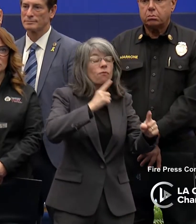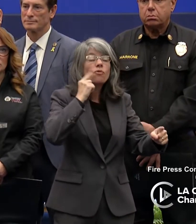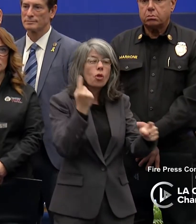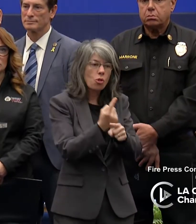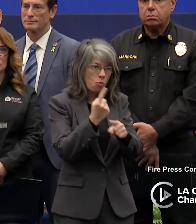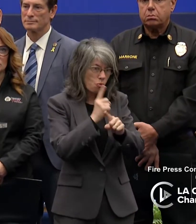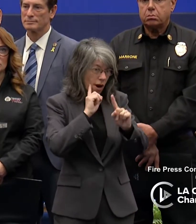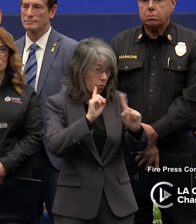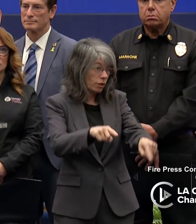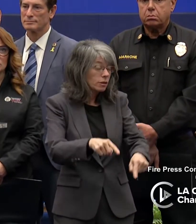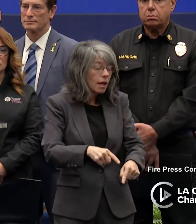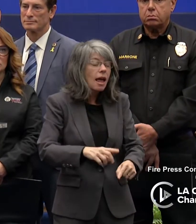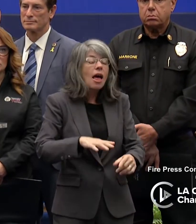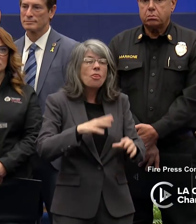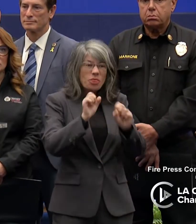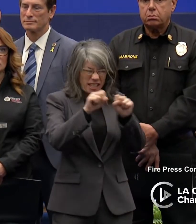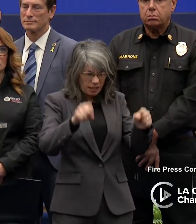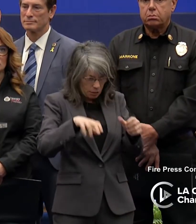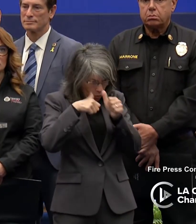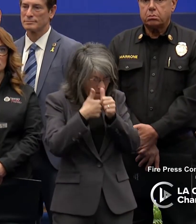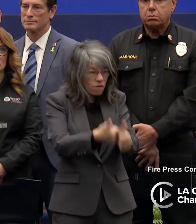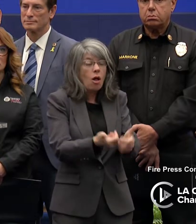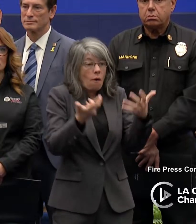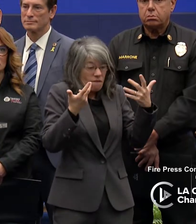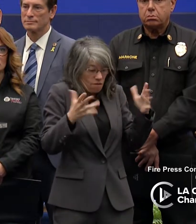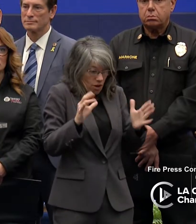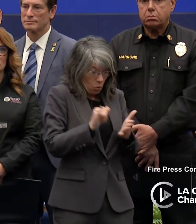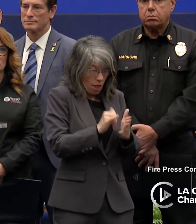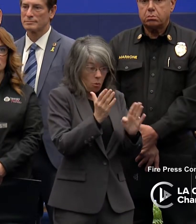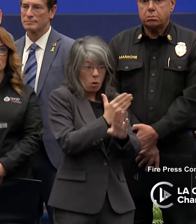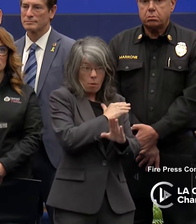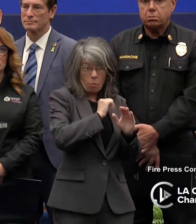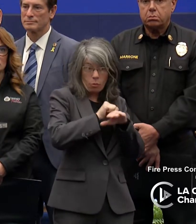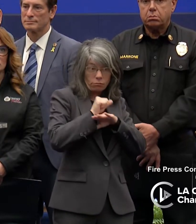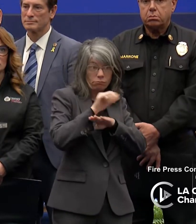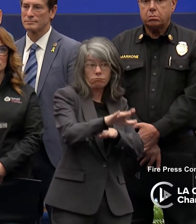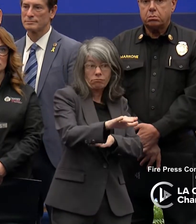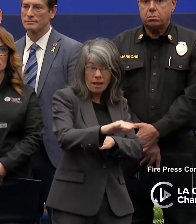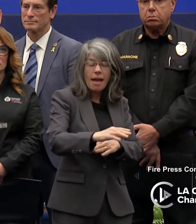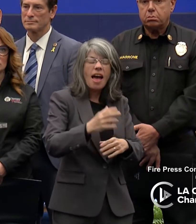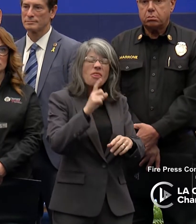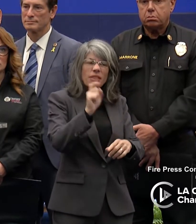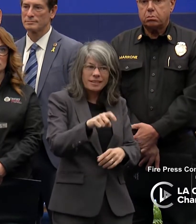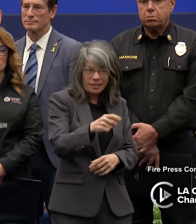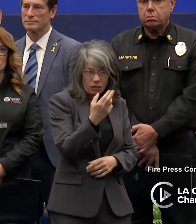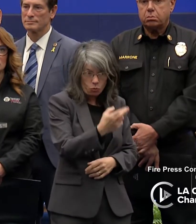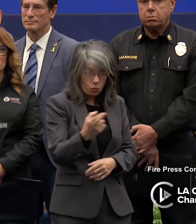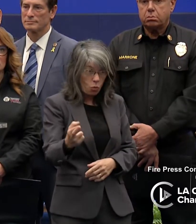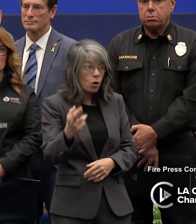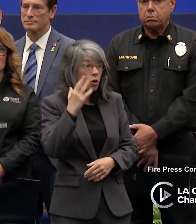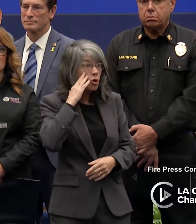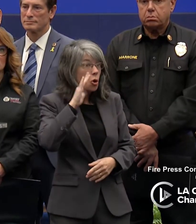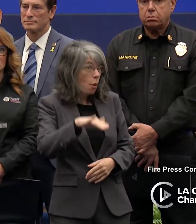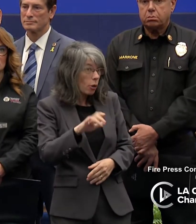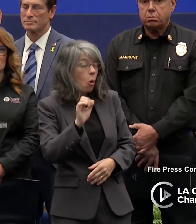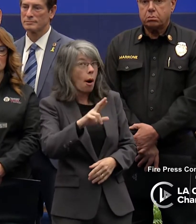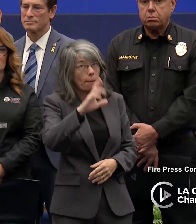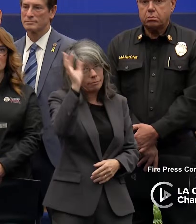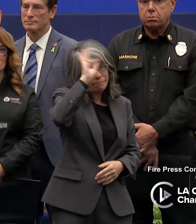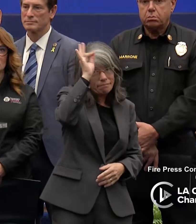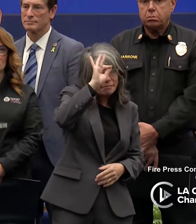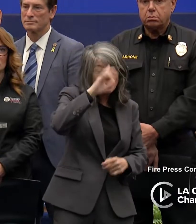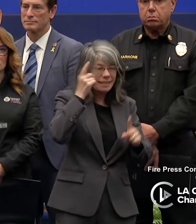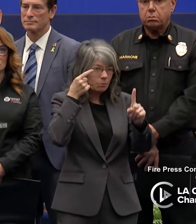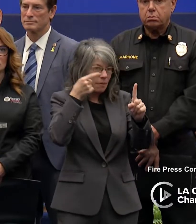We follow a system. We did that. We pre-deployed the necessary resources knowing that, or not knowing, I should be